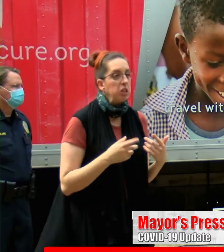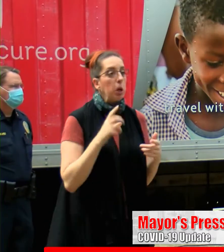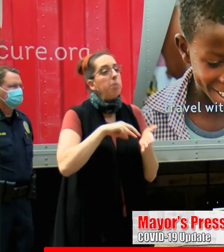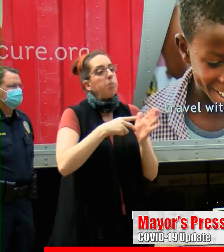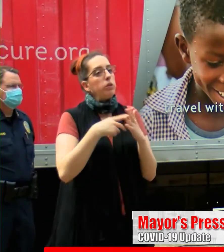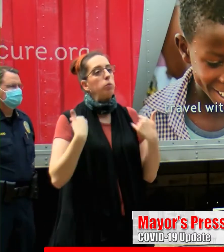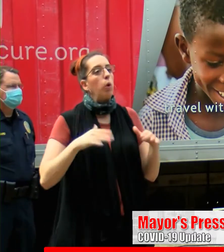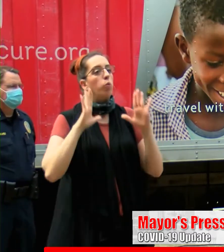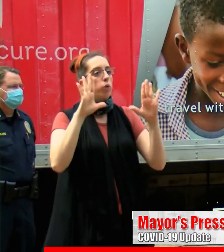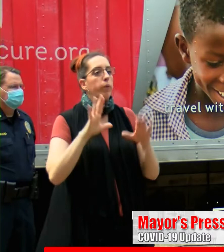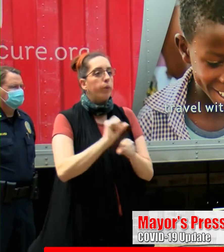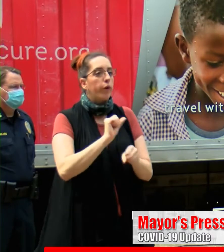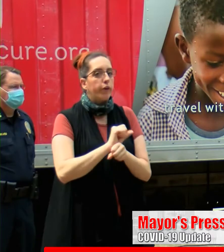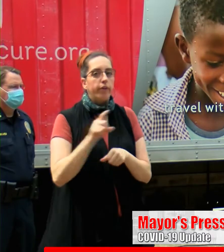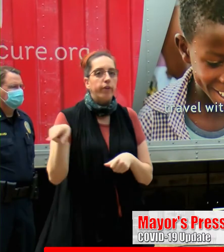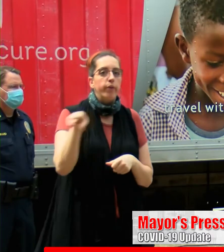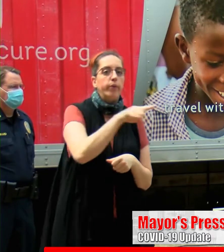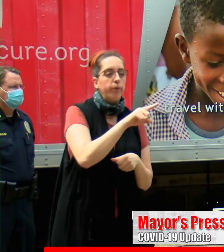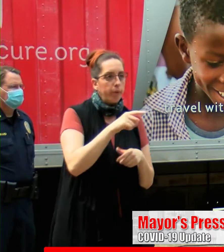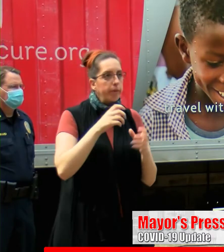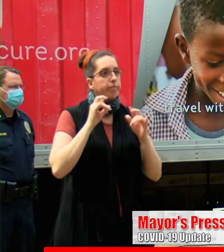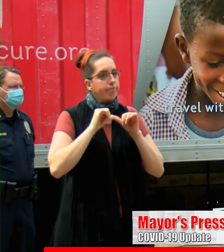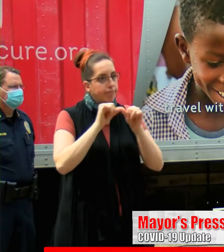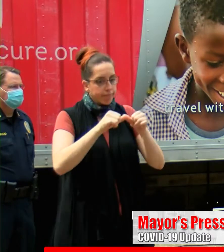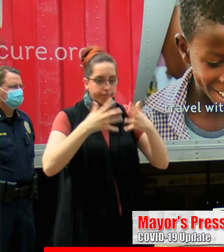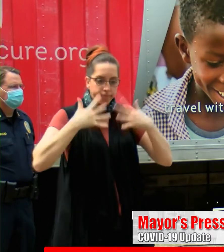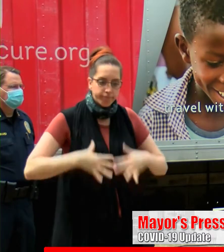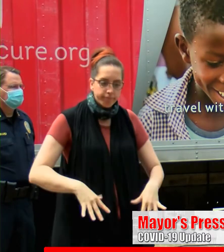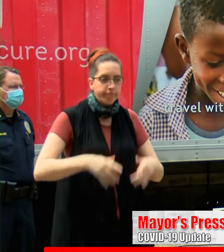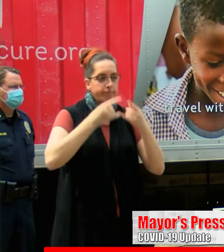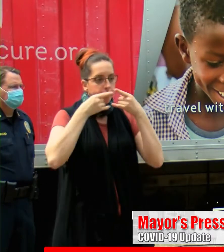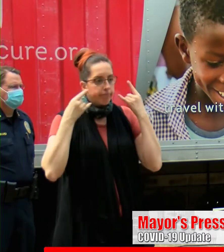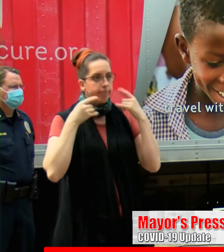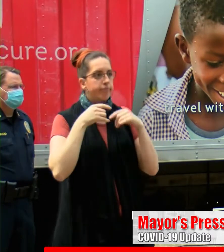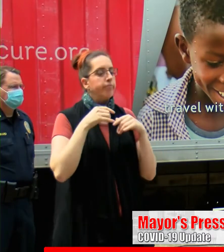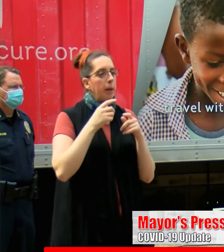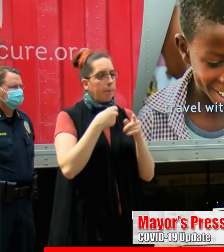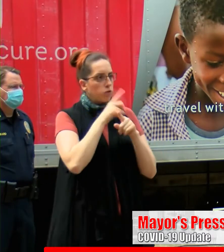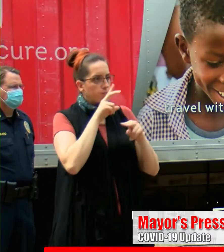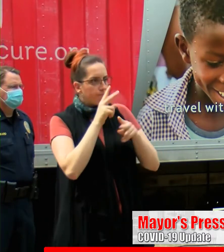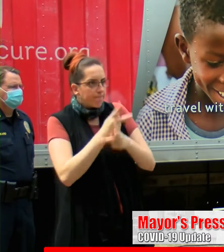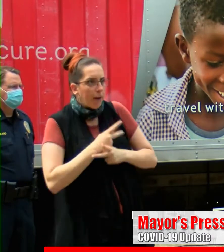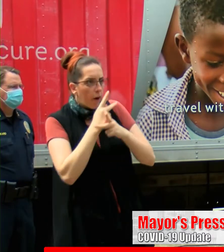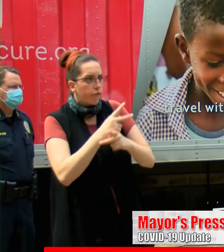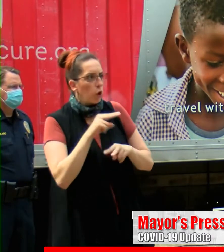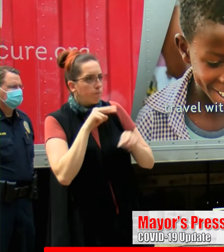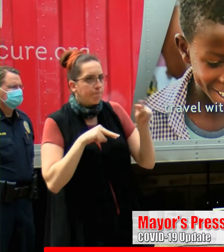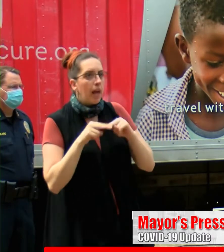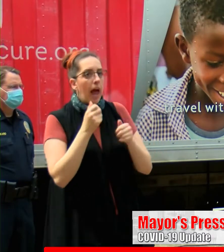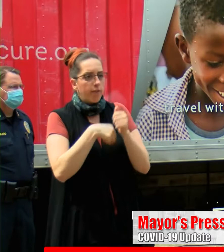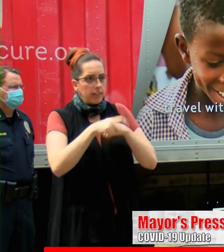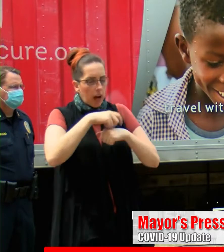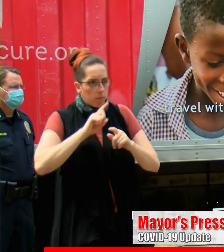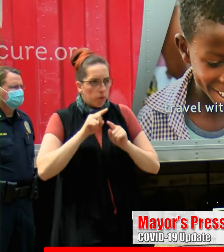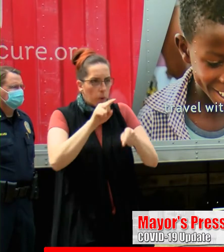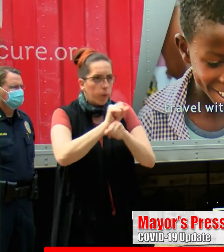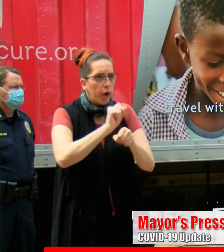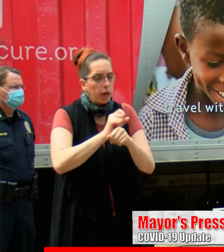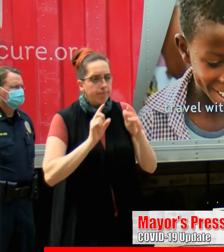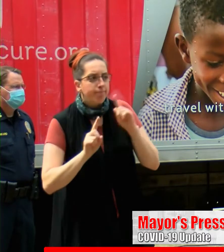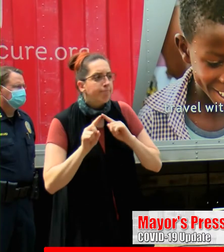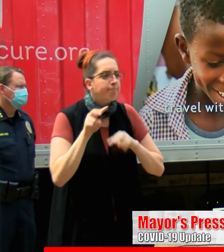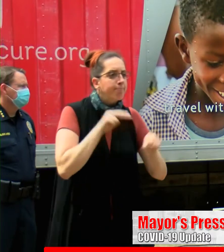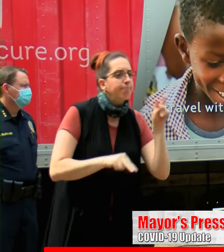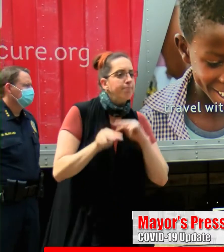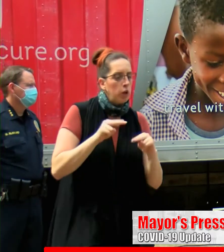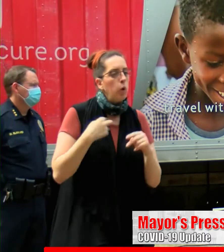doing in ensuring that they're wearing their protective equipment and being more cautious as they approach each scene. So we're hoping that